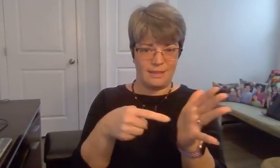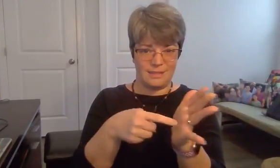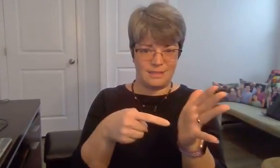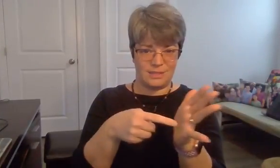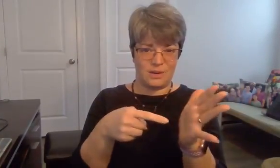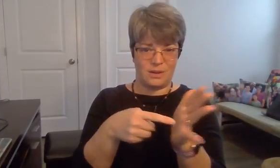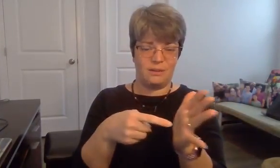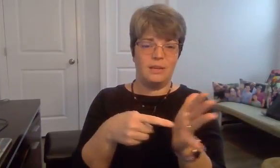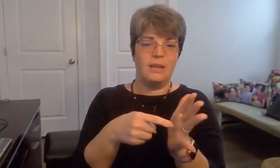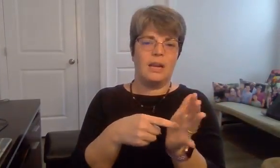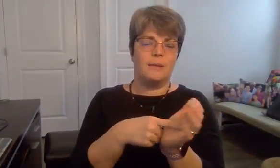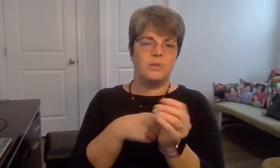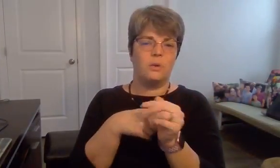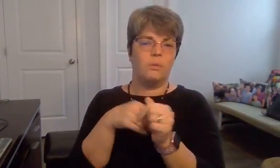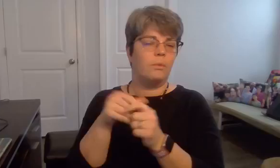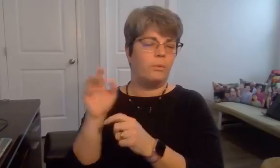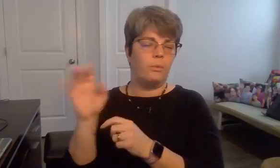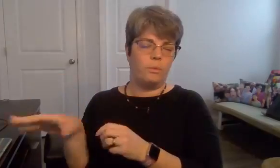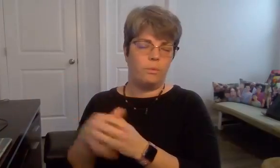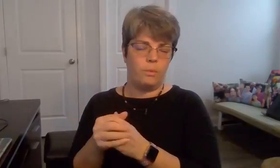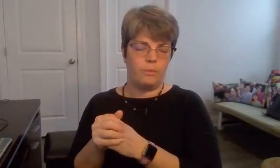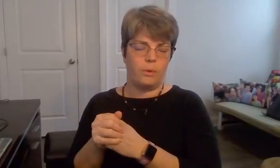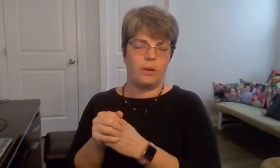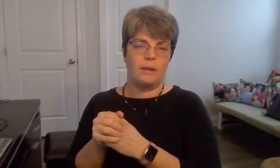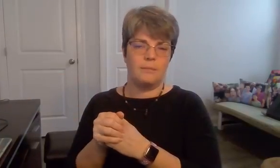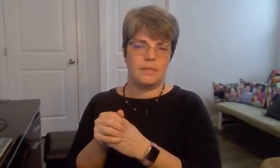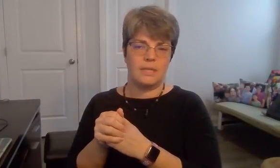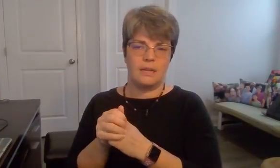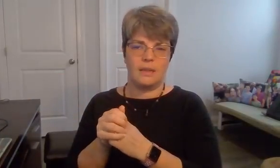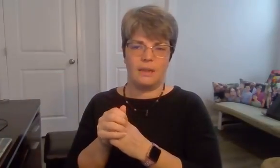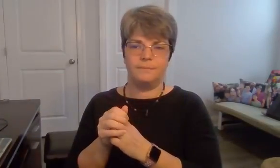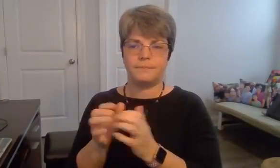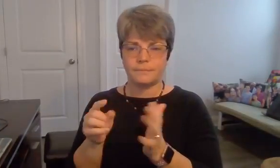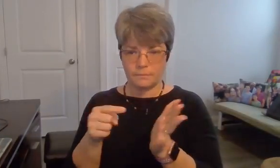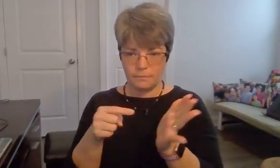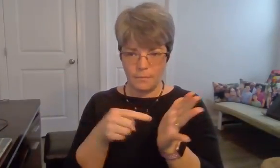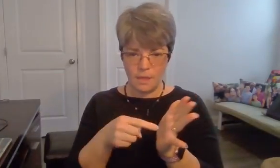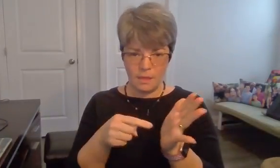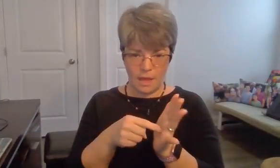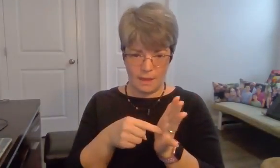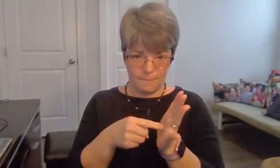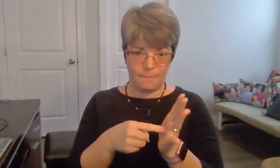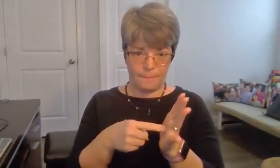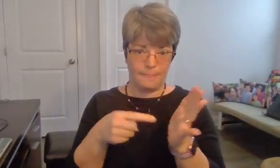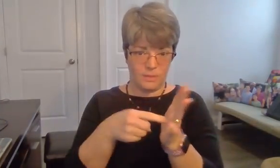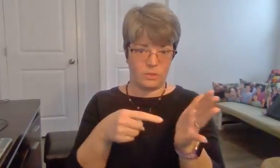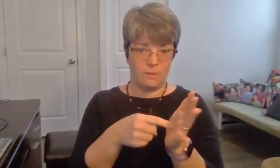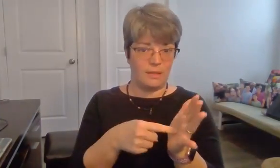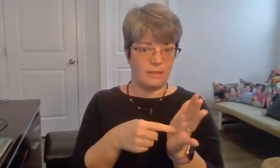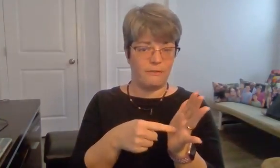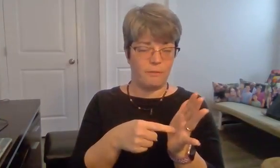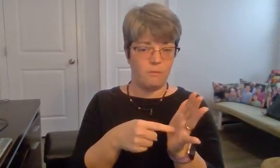this to start. So one program decided that this was going to be the sign for